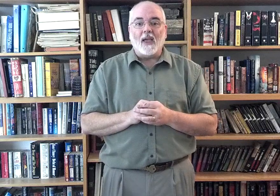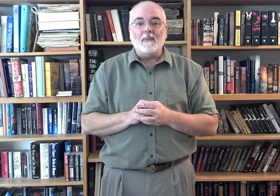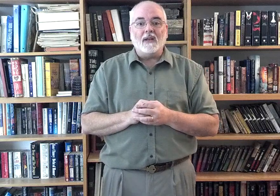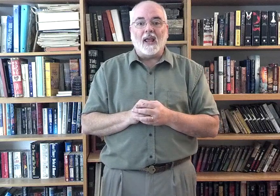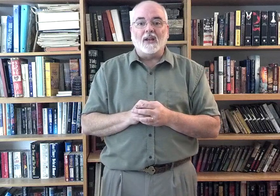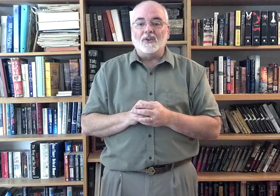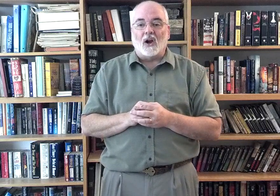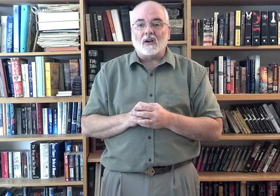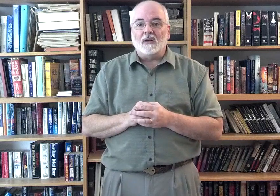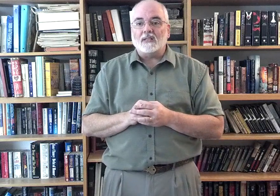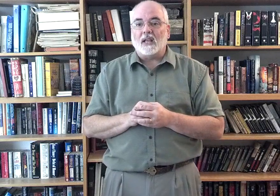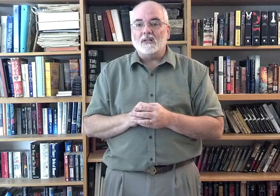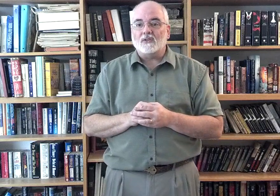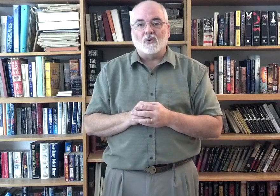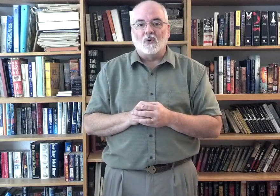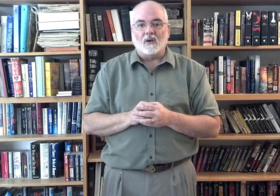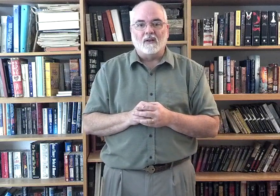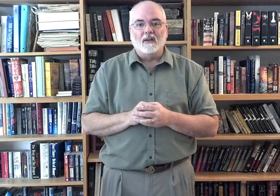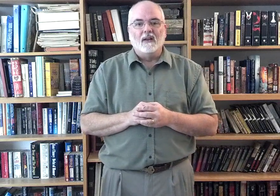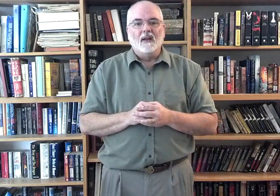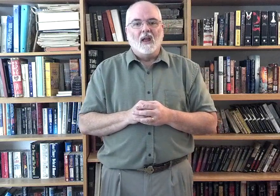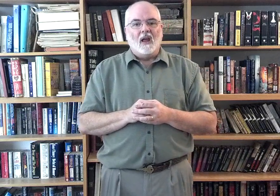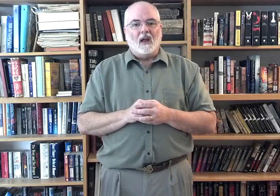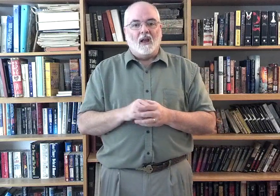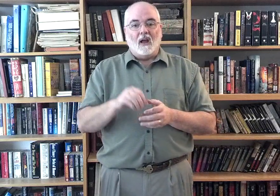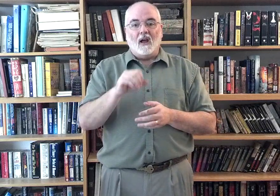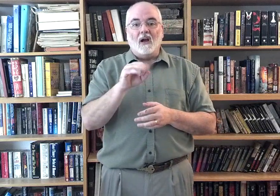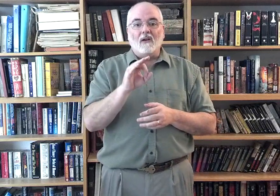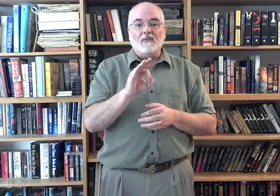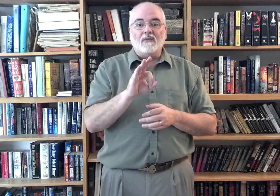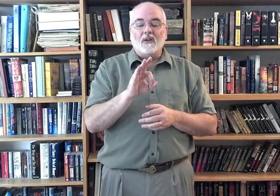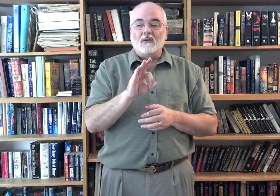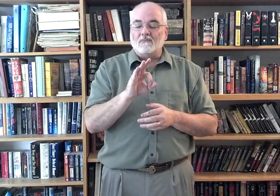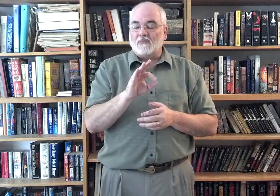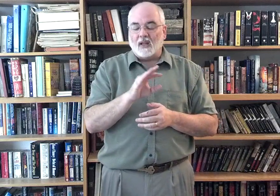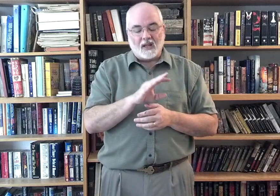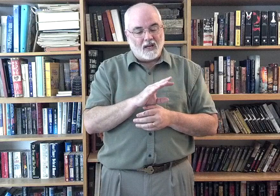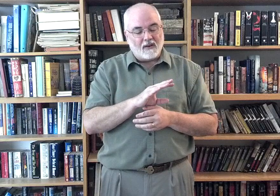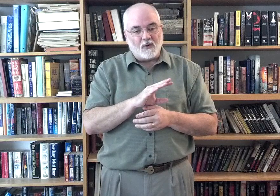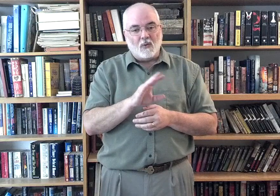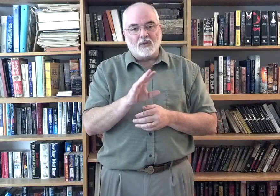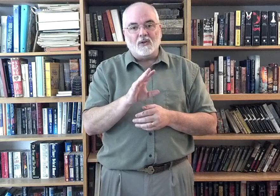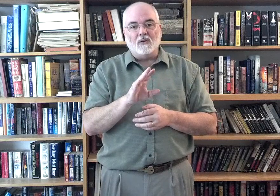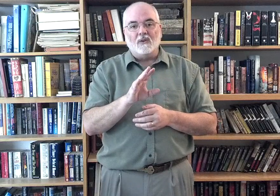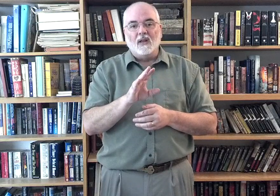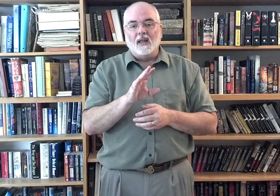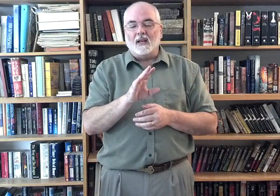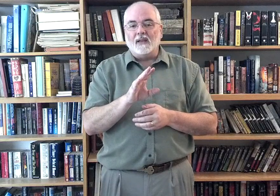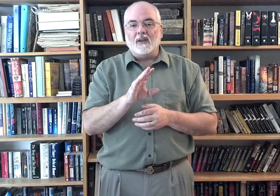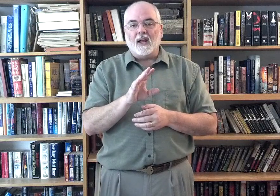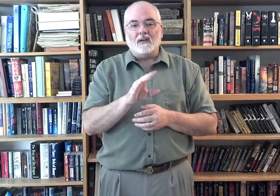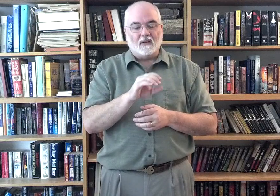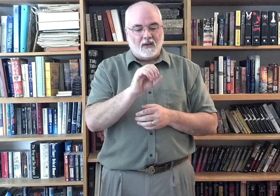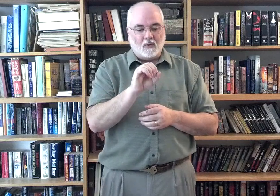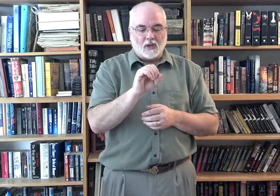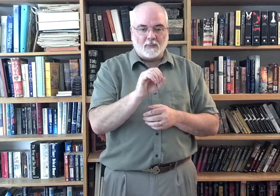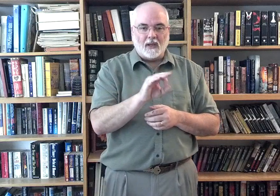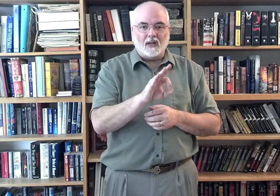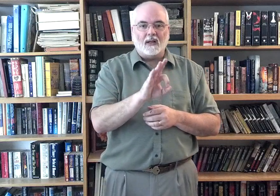famine and darkness and sword. Of, again, if you want to, leave it out. If you want to spell it,